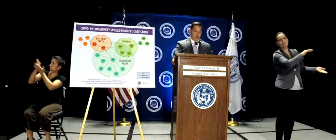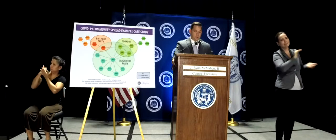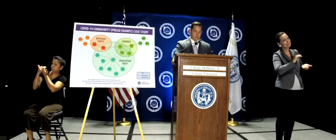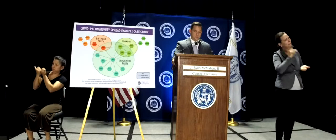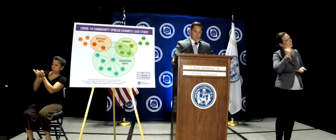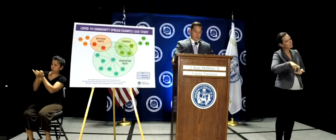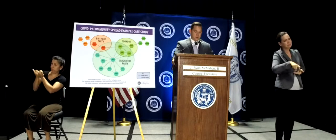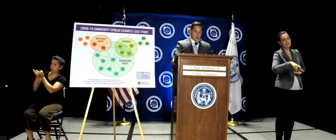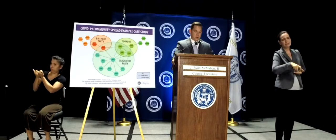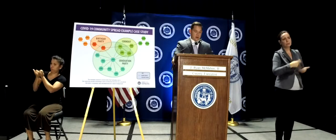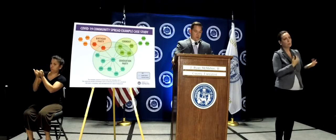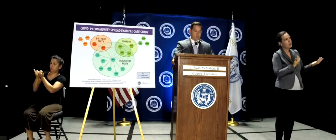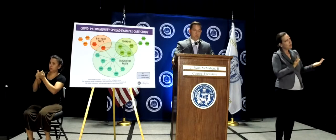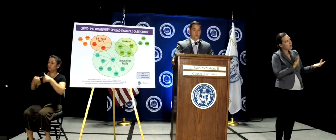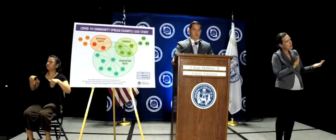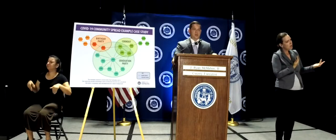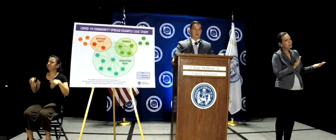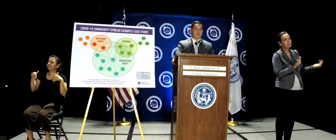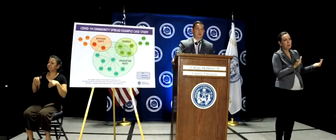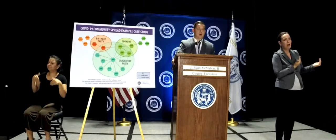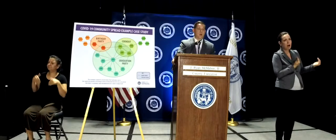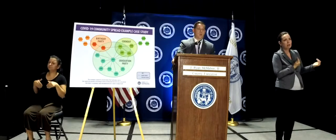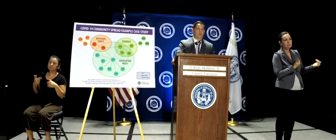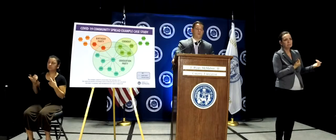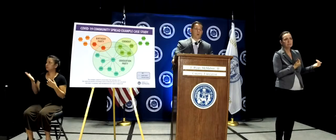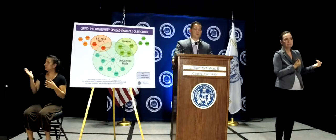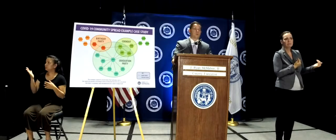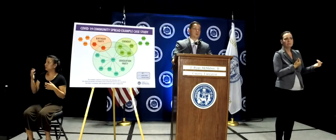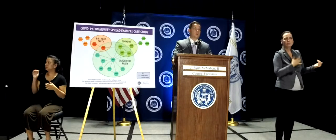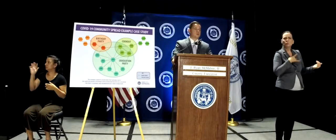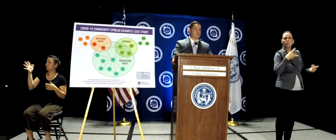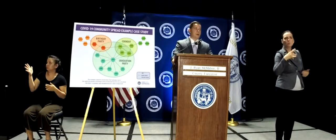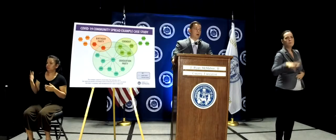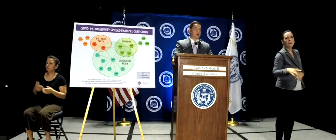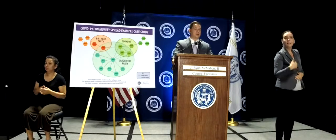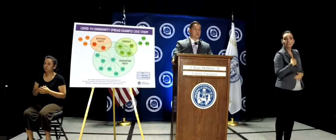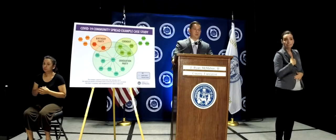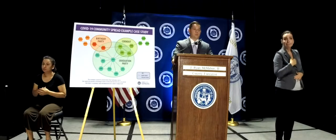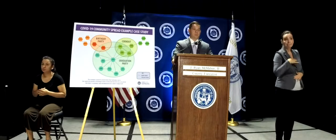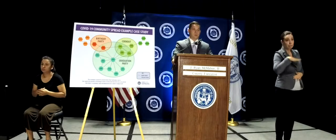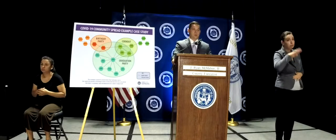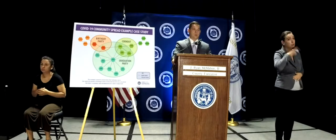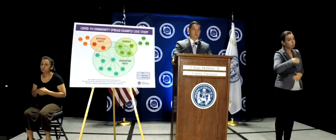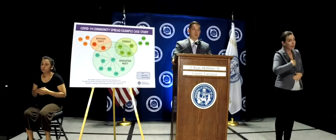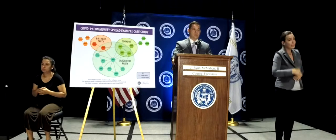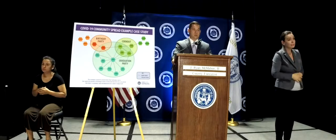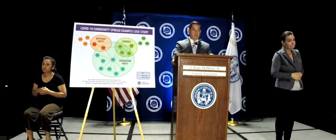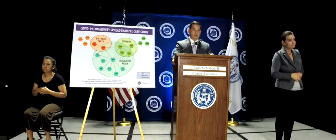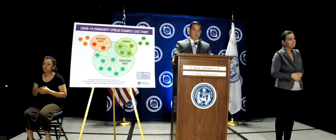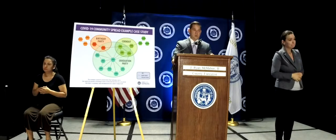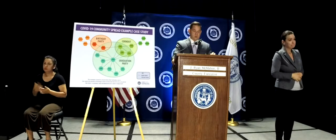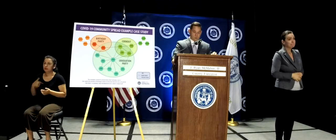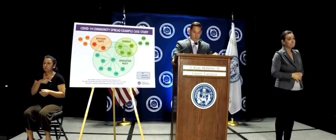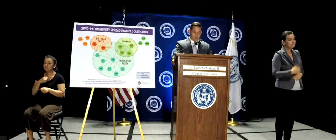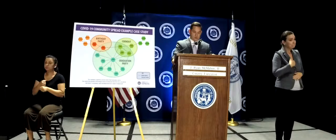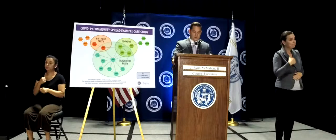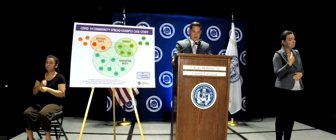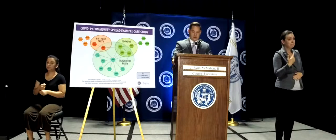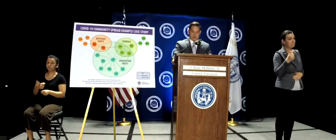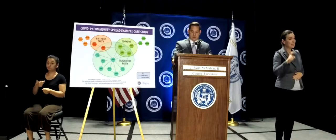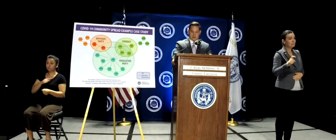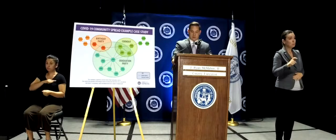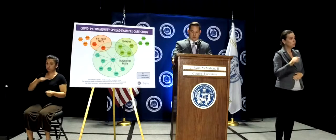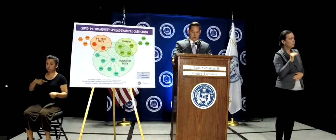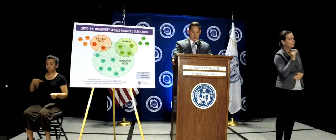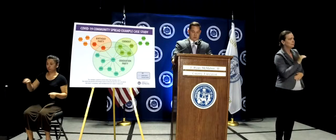waiting around. I don't appreciate our workforce being used as a bargaining chip in negotiations with the